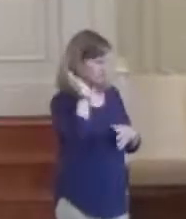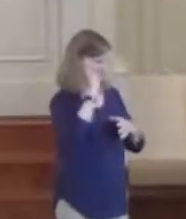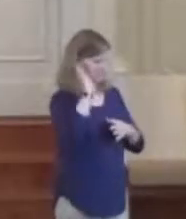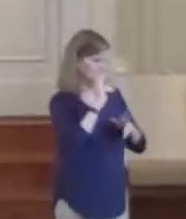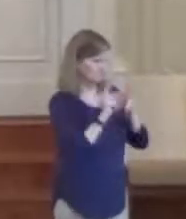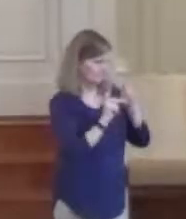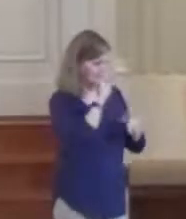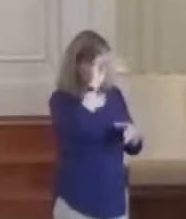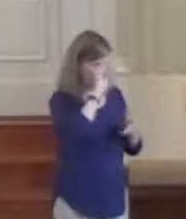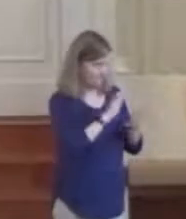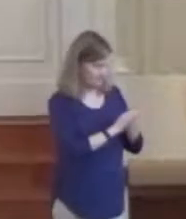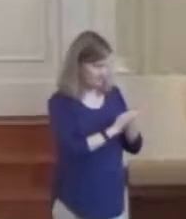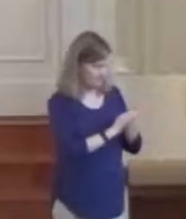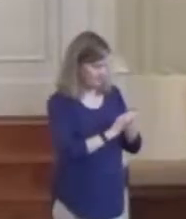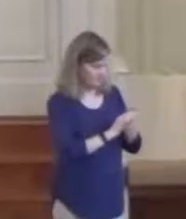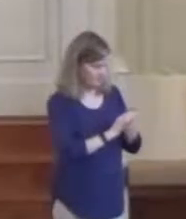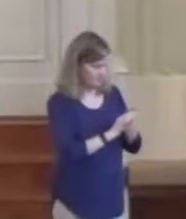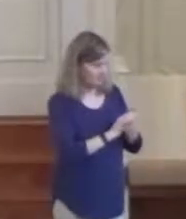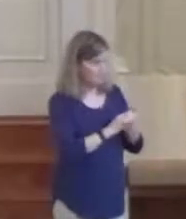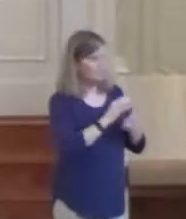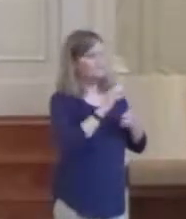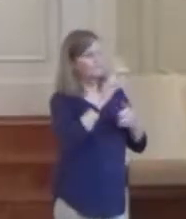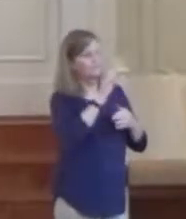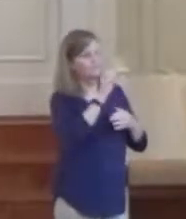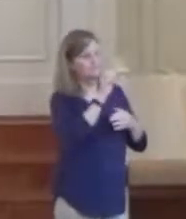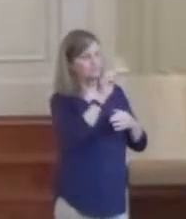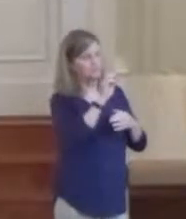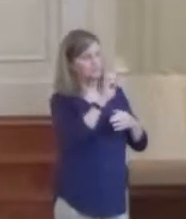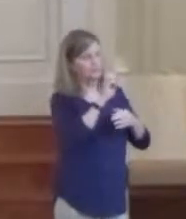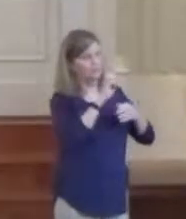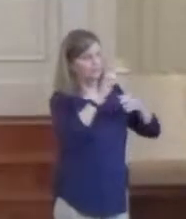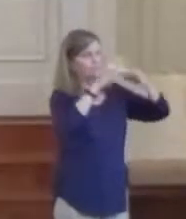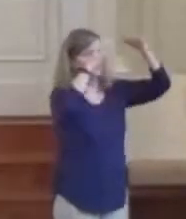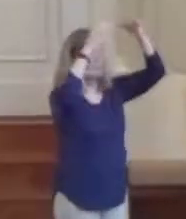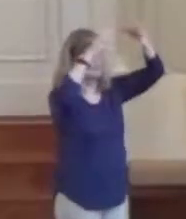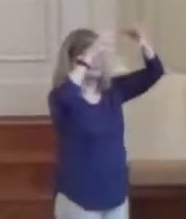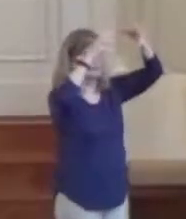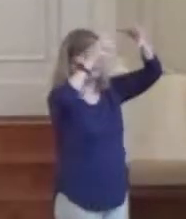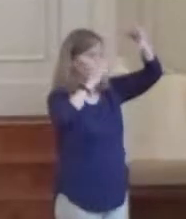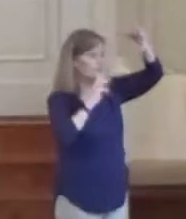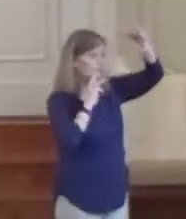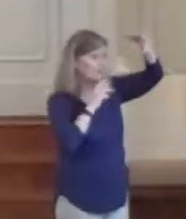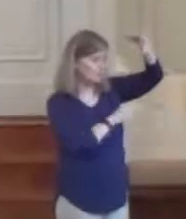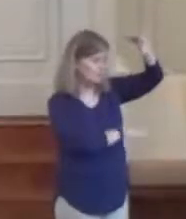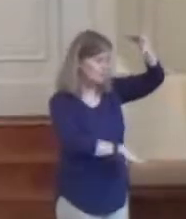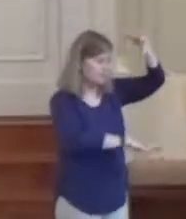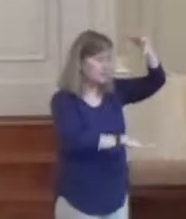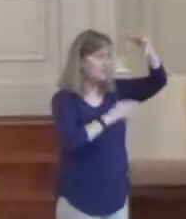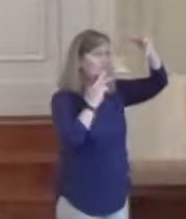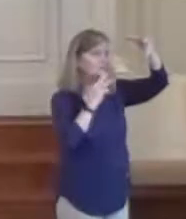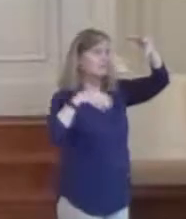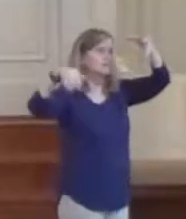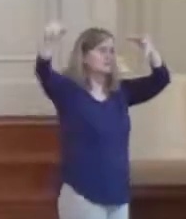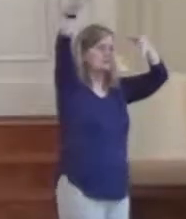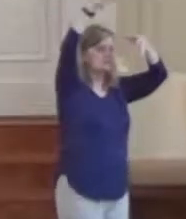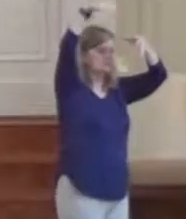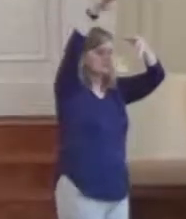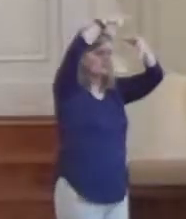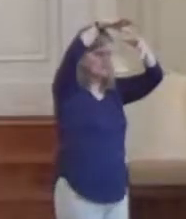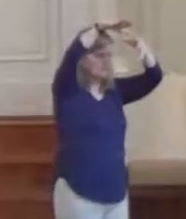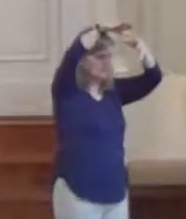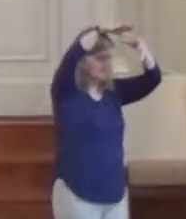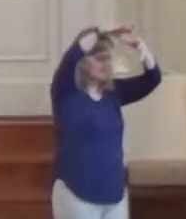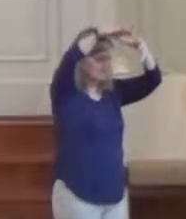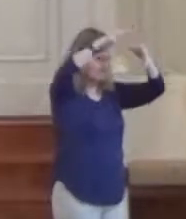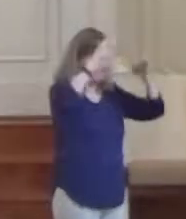And the dome had water on the other side of it. And that explained why rain would come down from the sky. It also explains to them why the